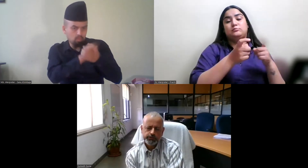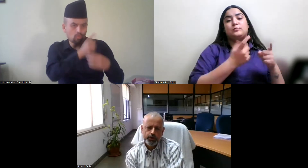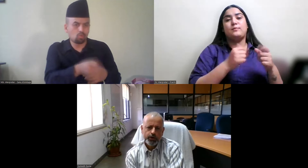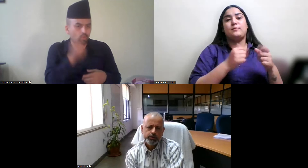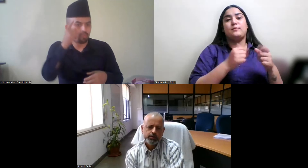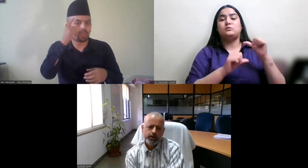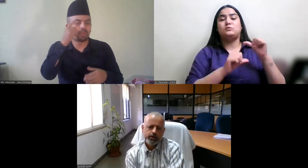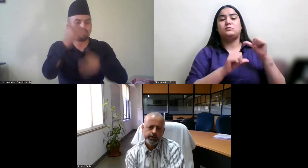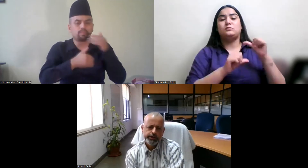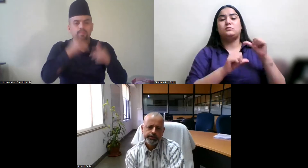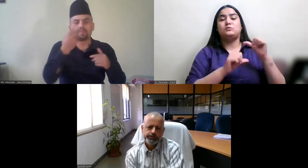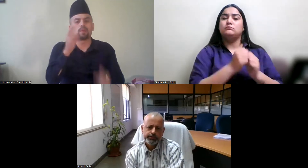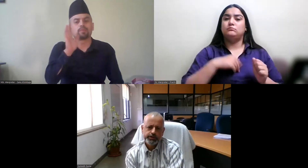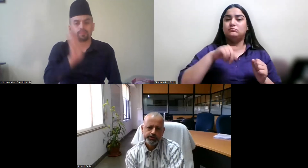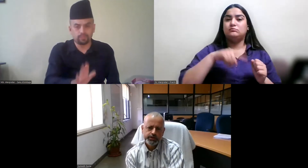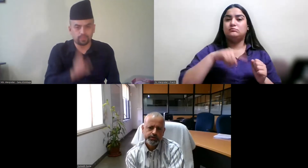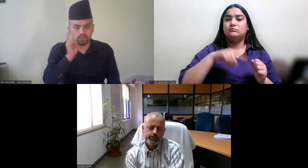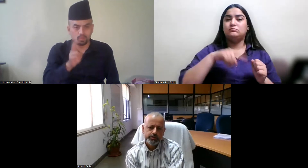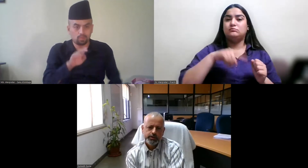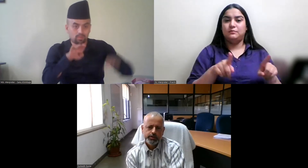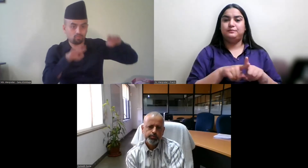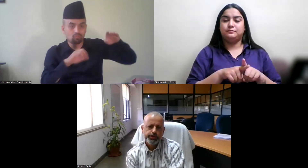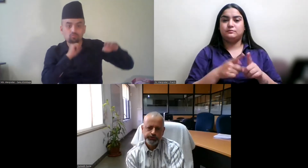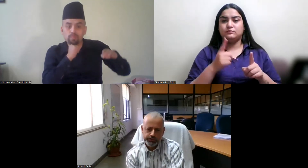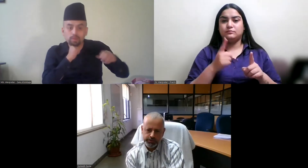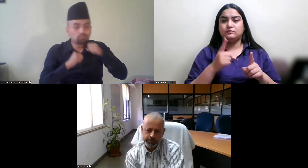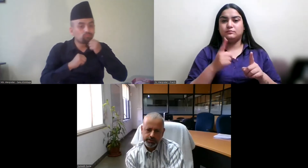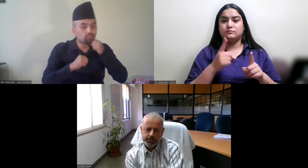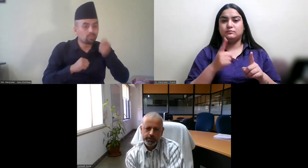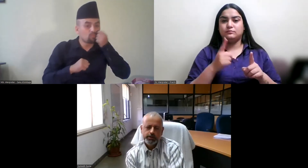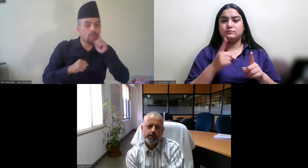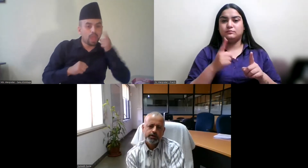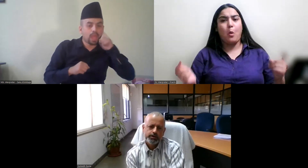very strong intergeneration bridge